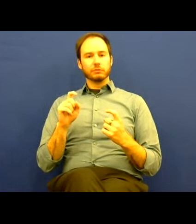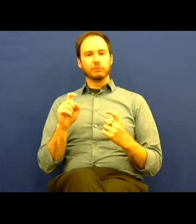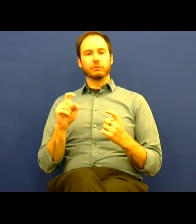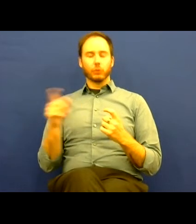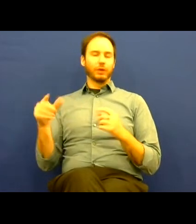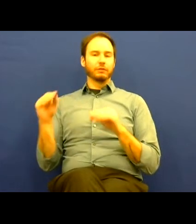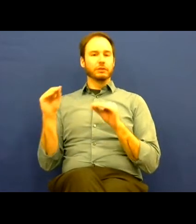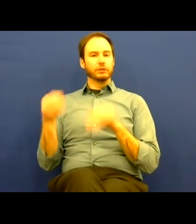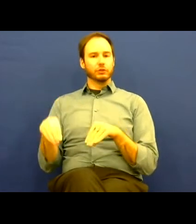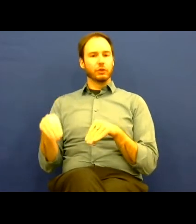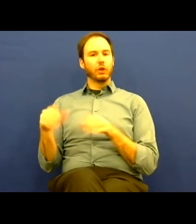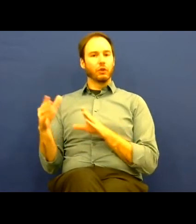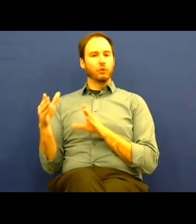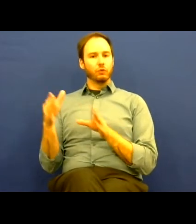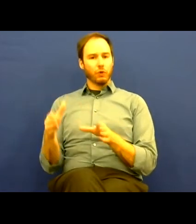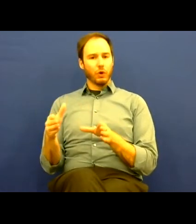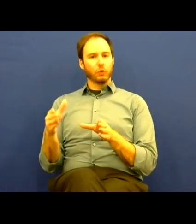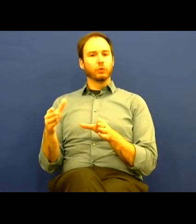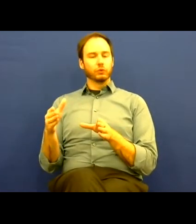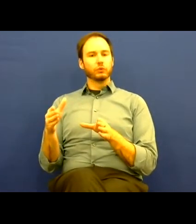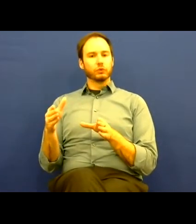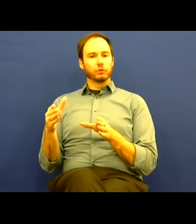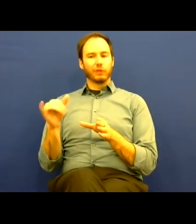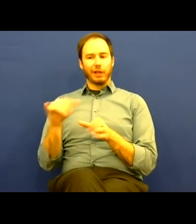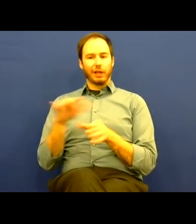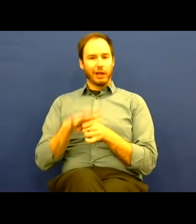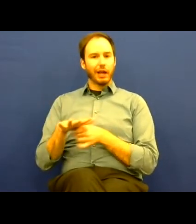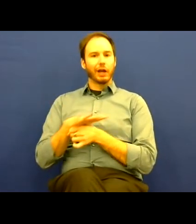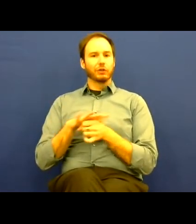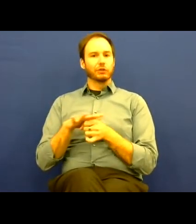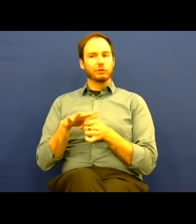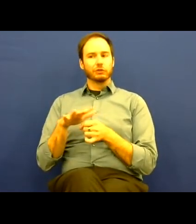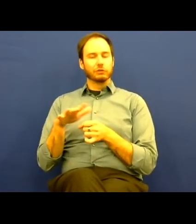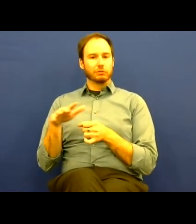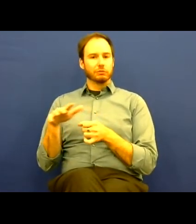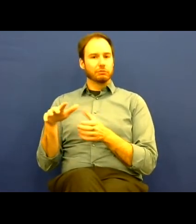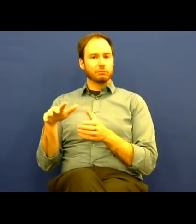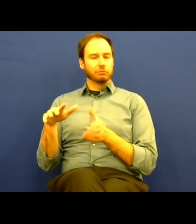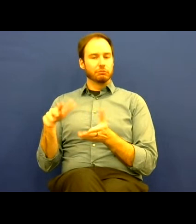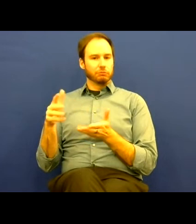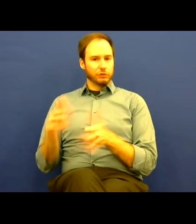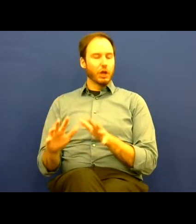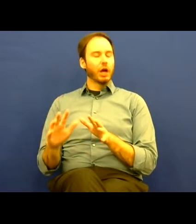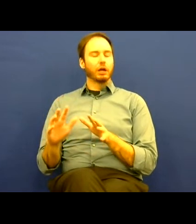installed the roads that this area is largely done.